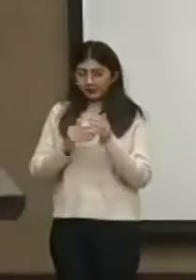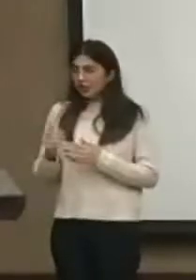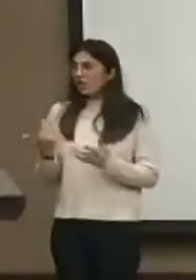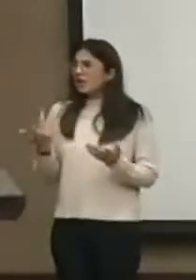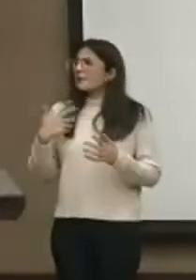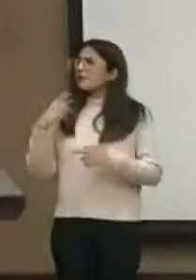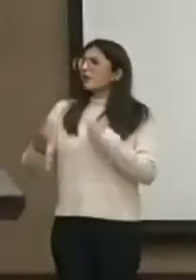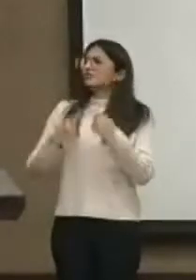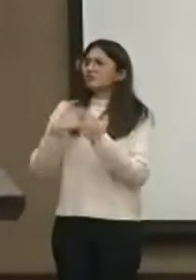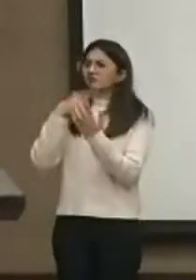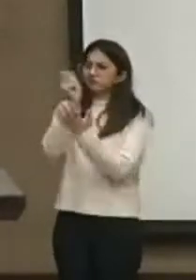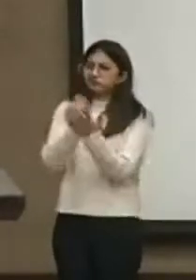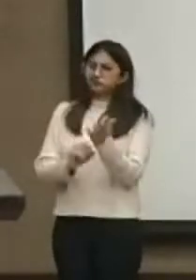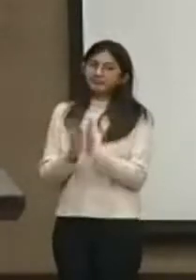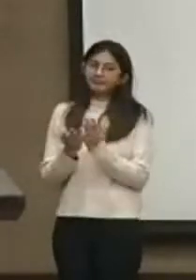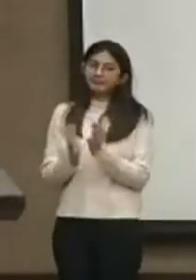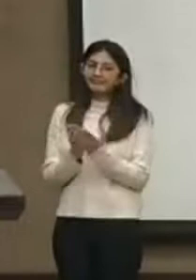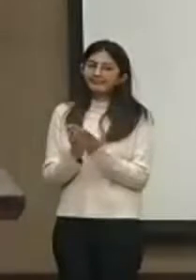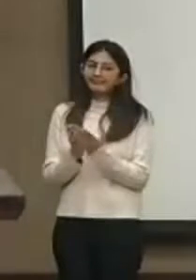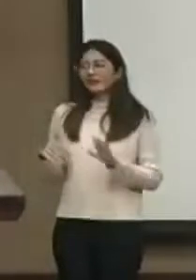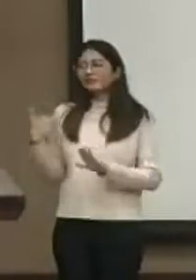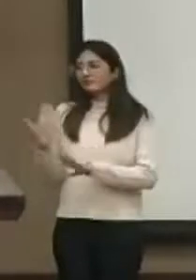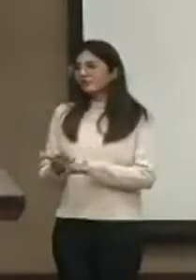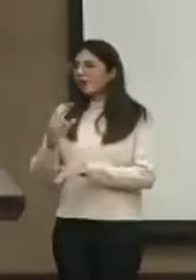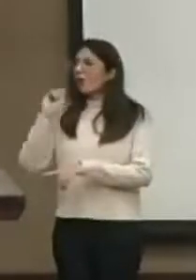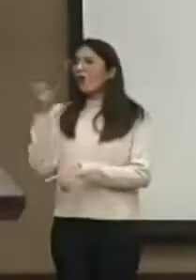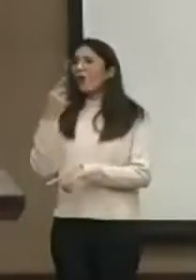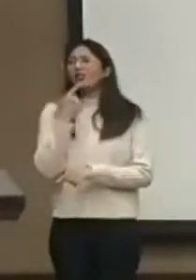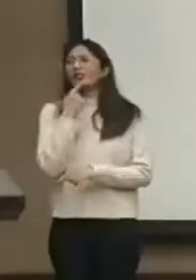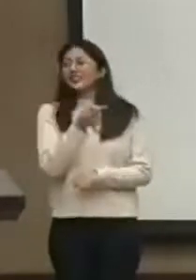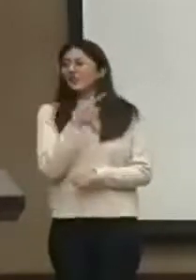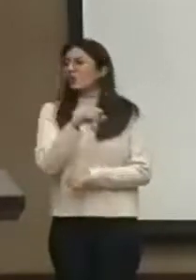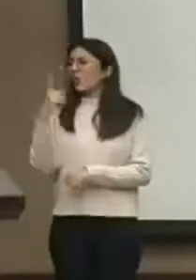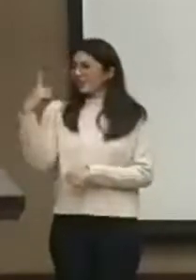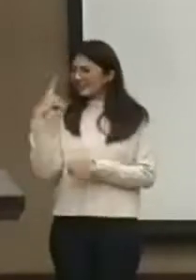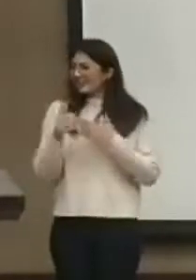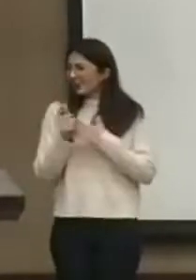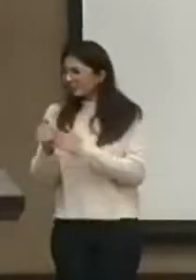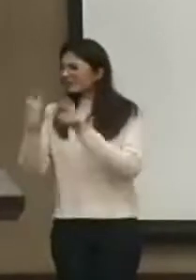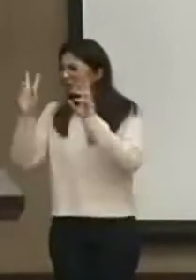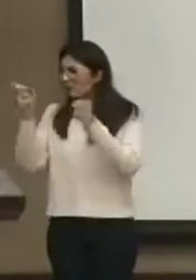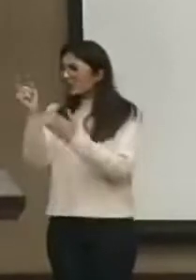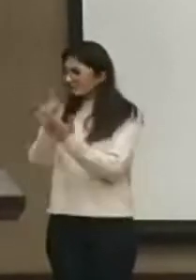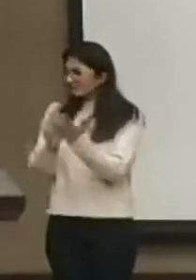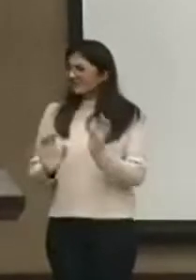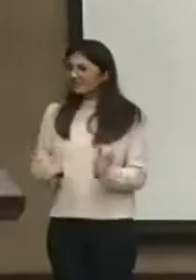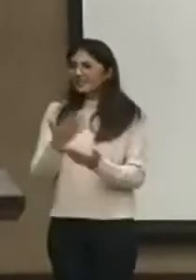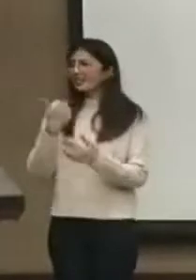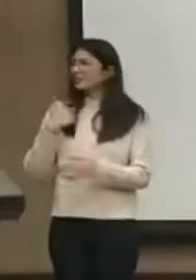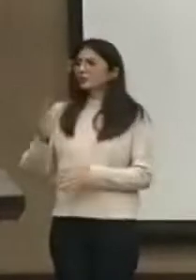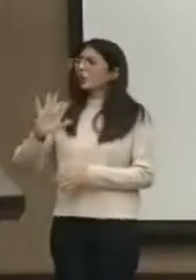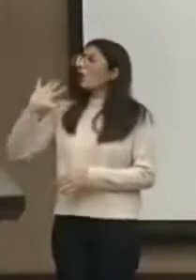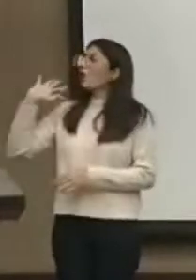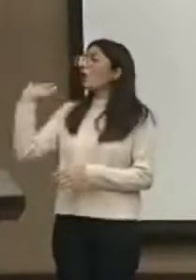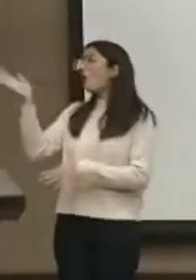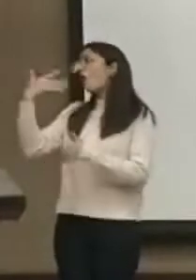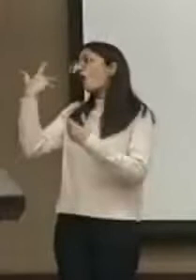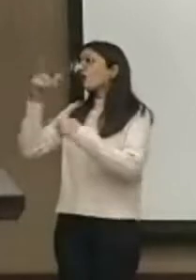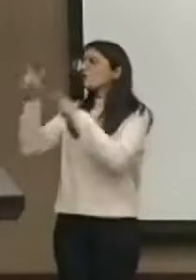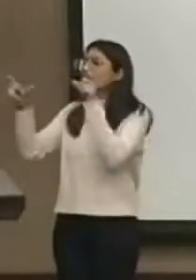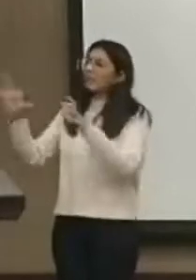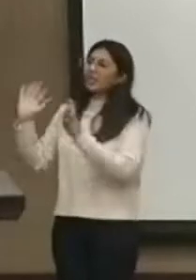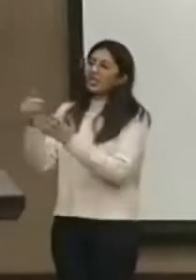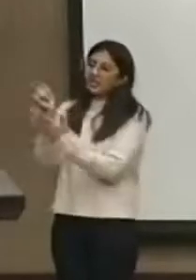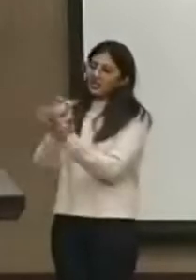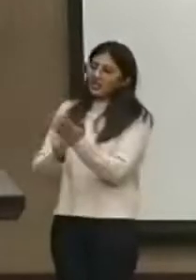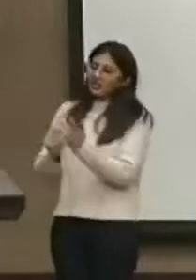keep writing books, almost everybody keeps telling me, Feroz, why don't you write a book on leadership? I say every Tom, Dick and Harry writes a book on leadership. There are more